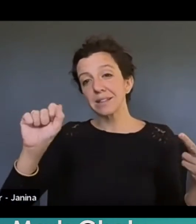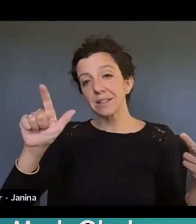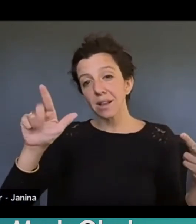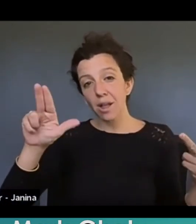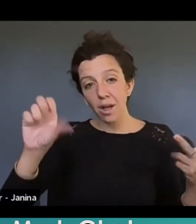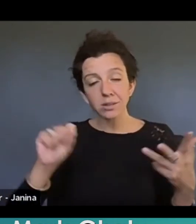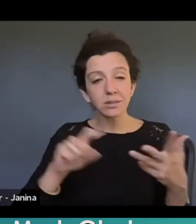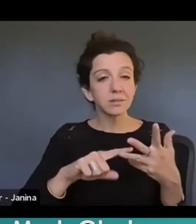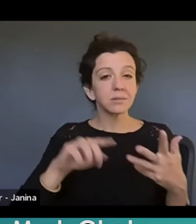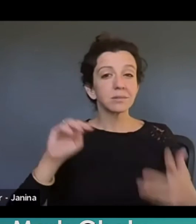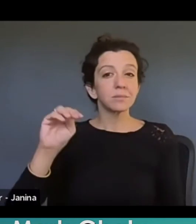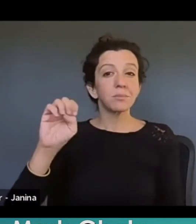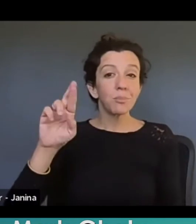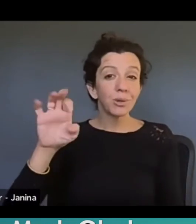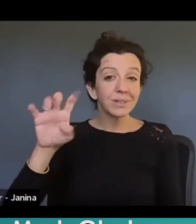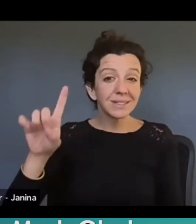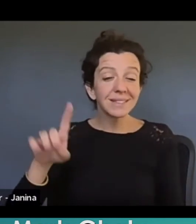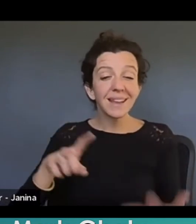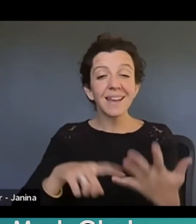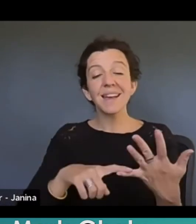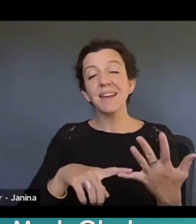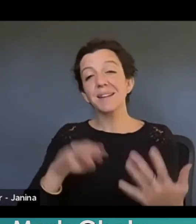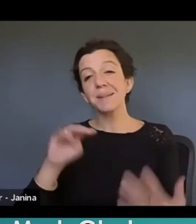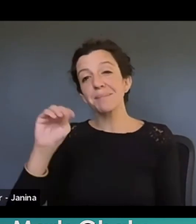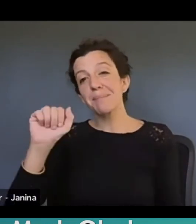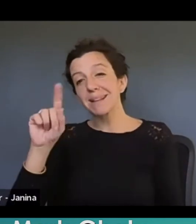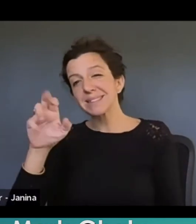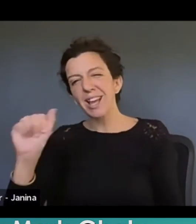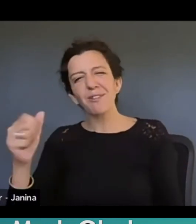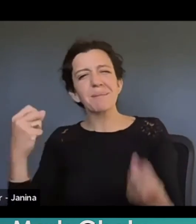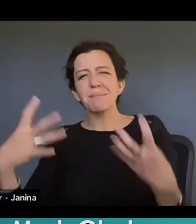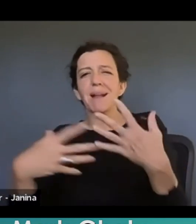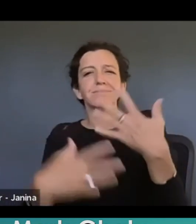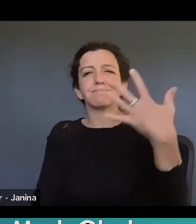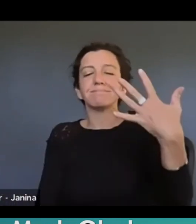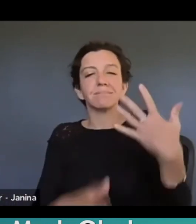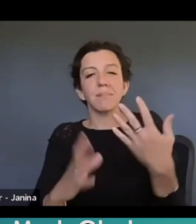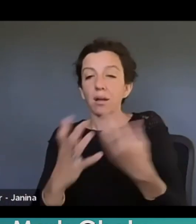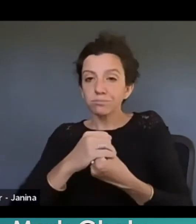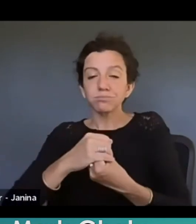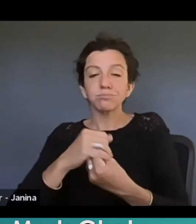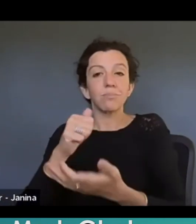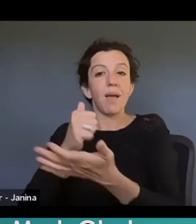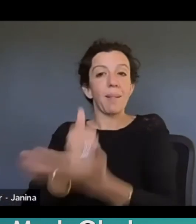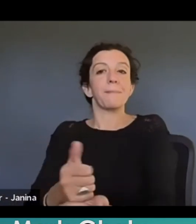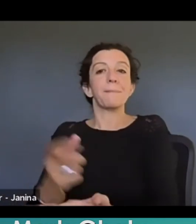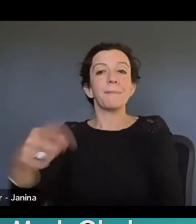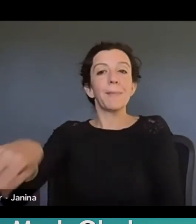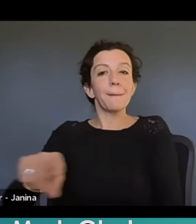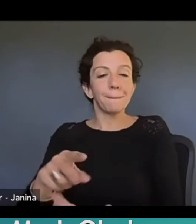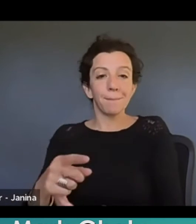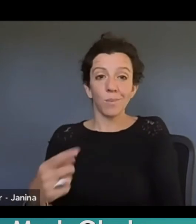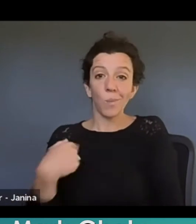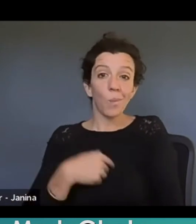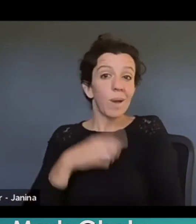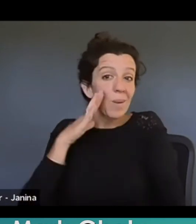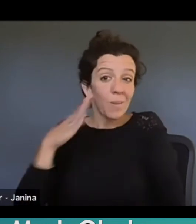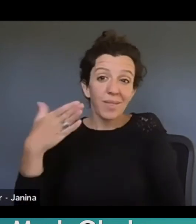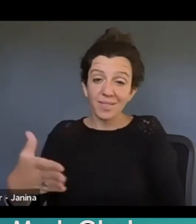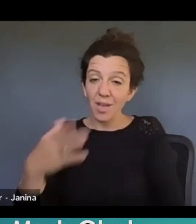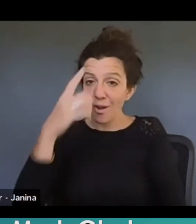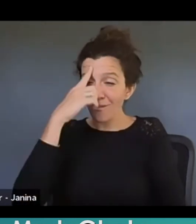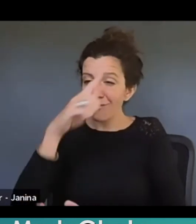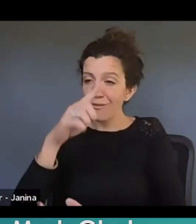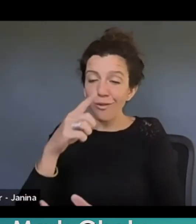Merced and Madera and San Joaquin and others. All together, we will be there for a number of weeks. I don't want to give